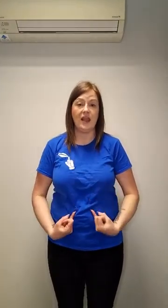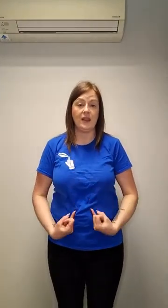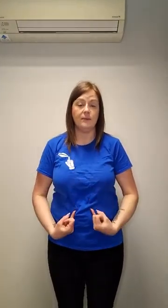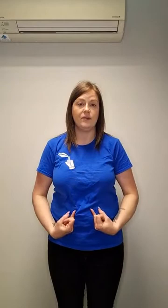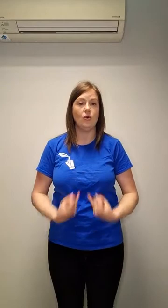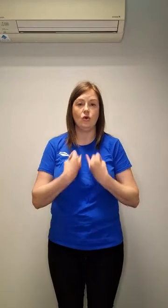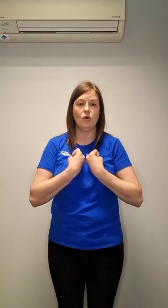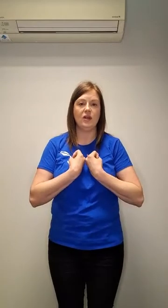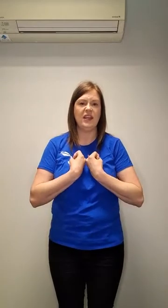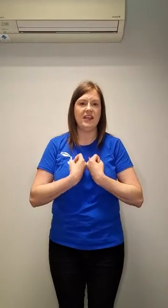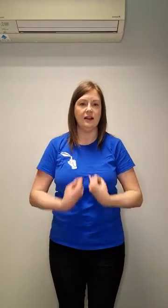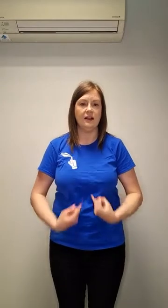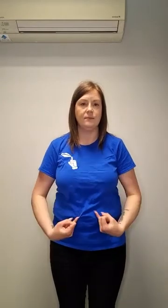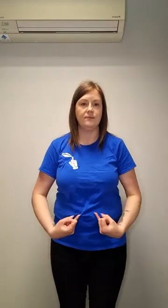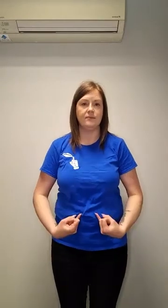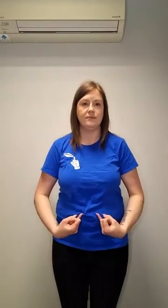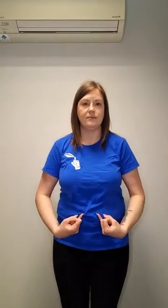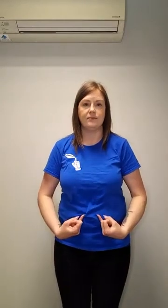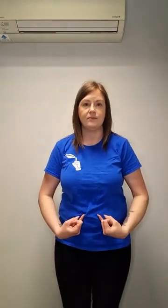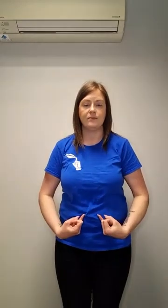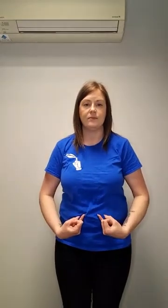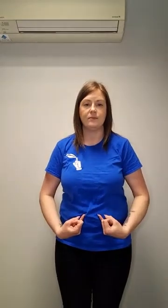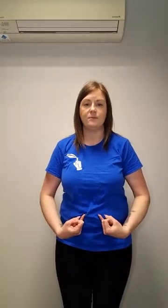poorly or ill.